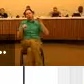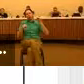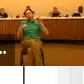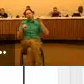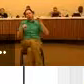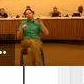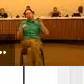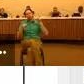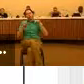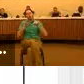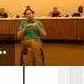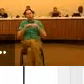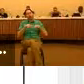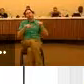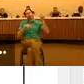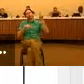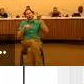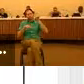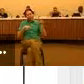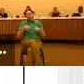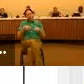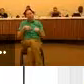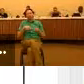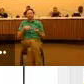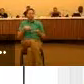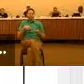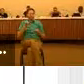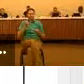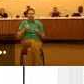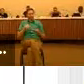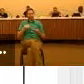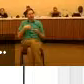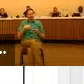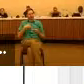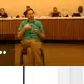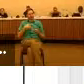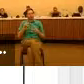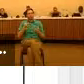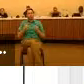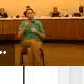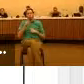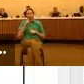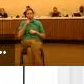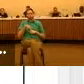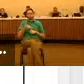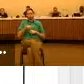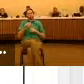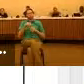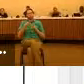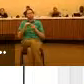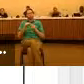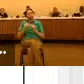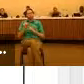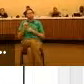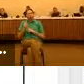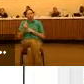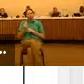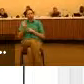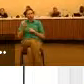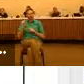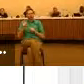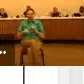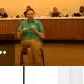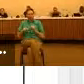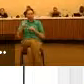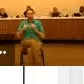under the power lines and then back. And again, the folks in parcel 13 can't build